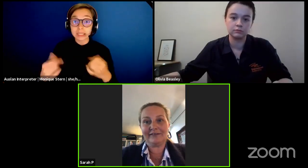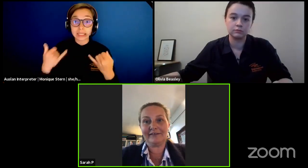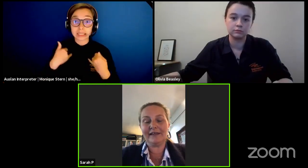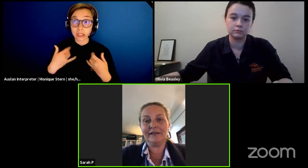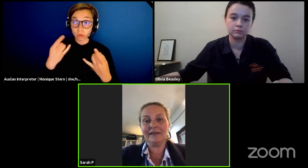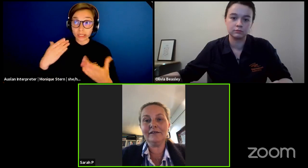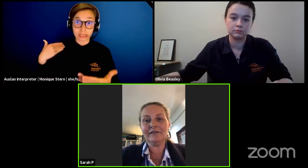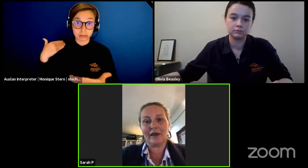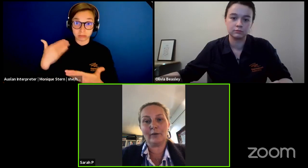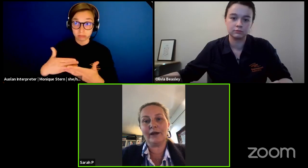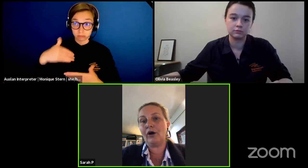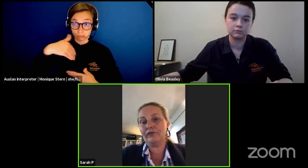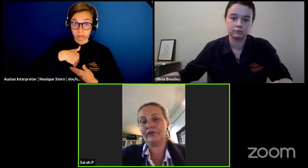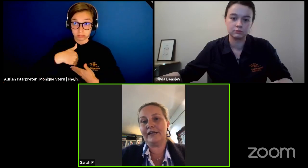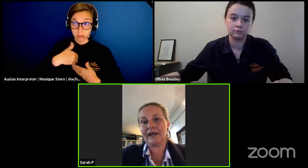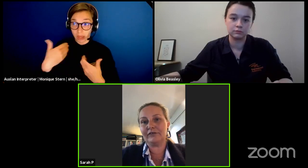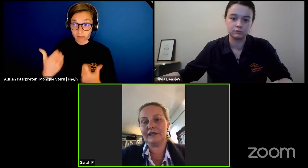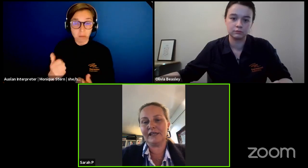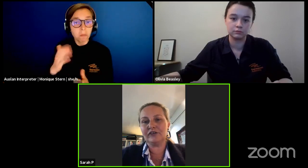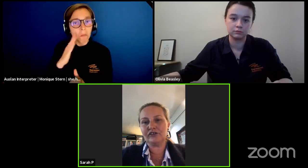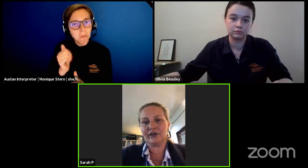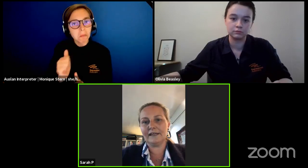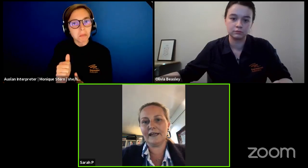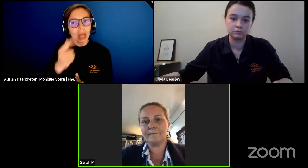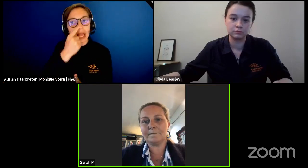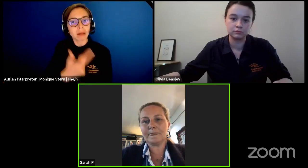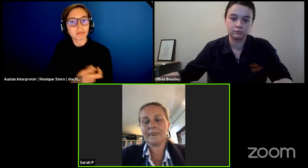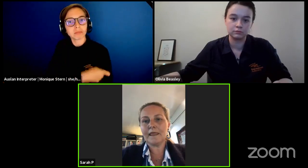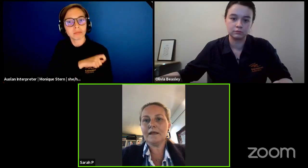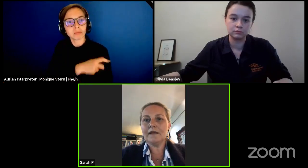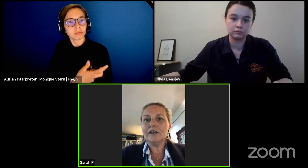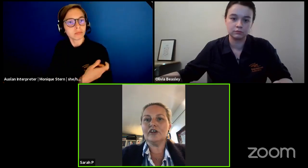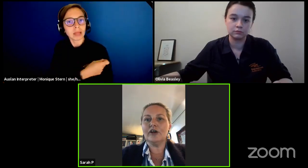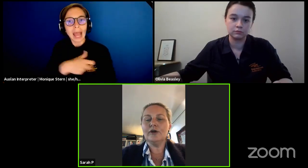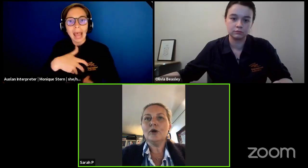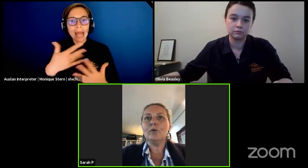3 vaccines that we are offering currently in Australia.